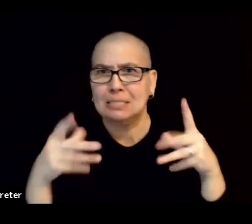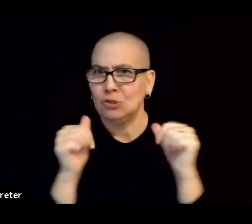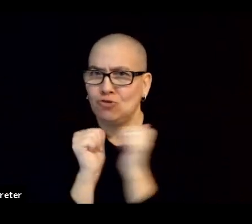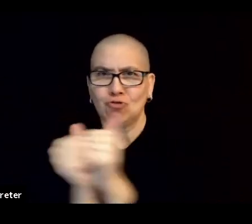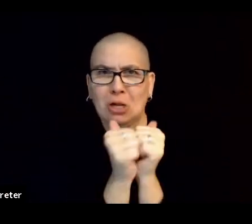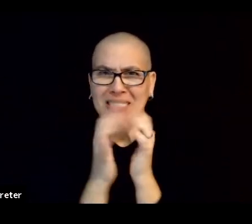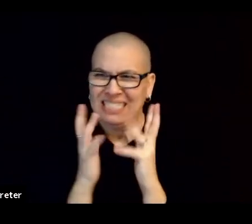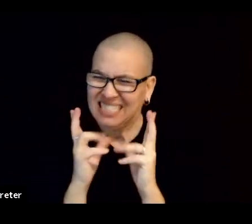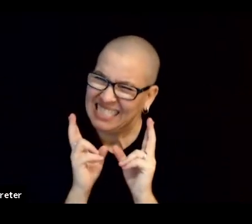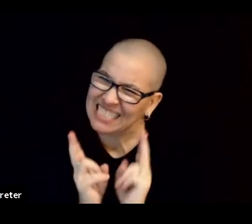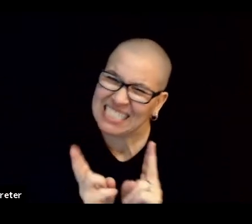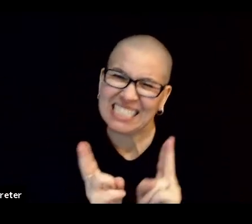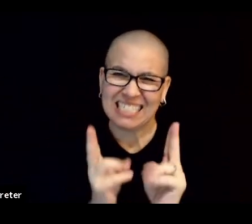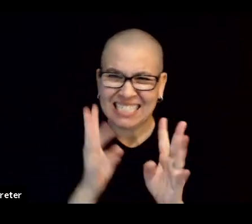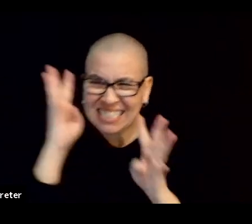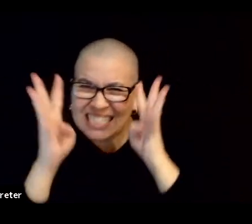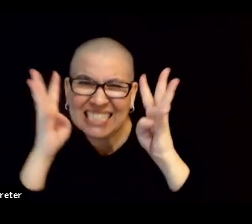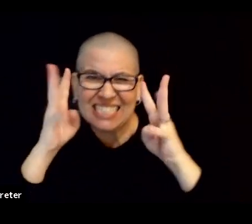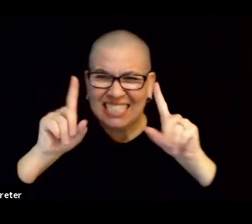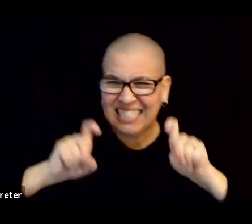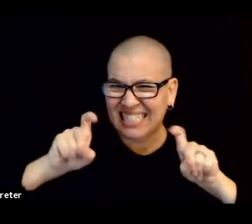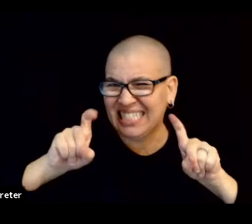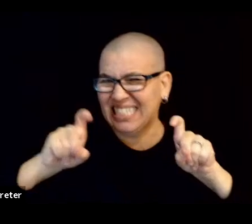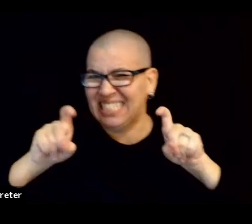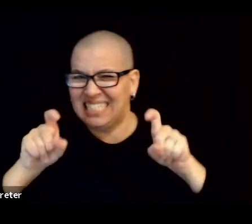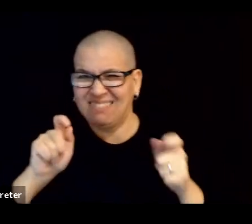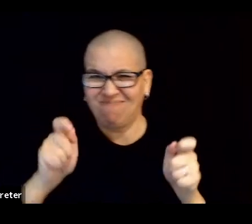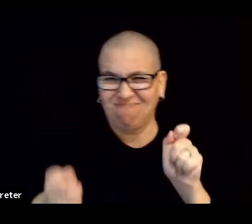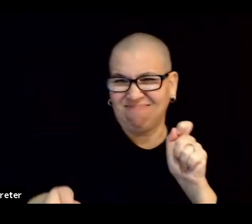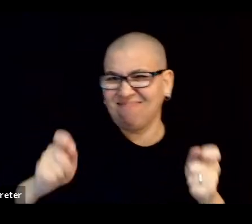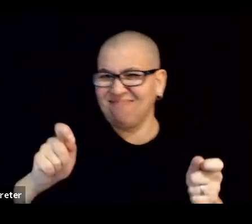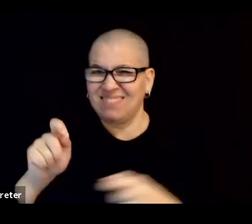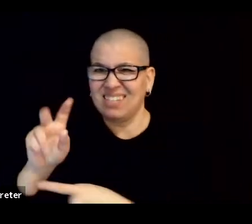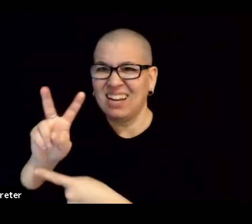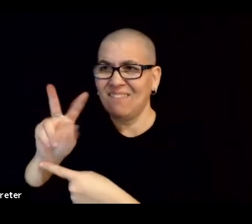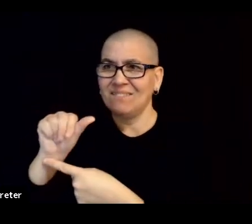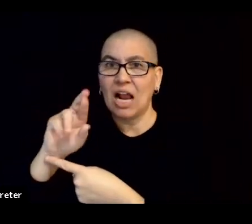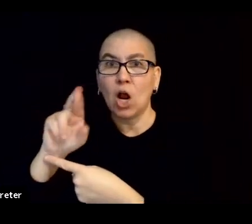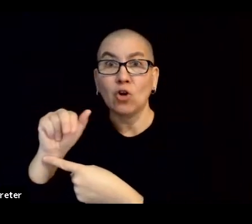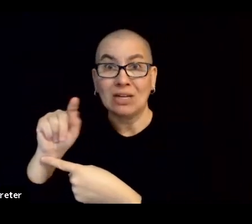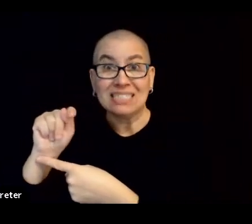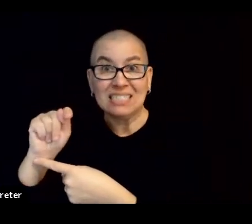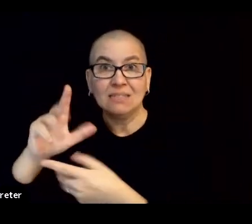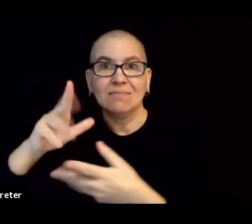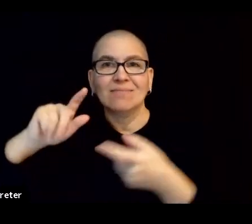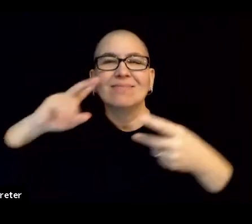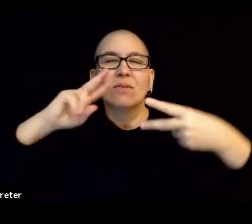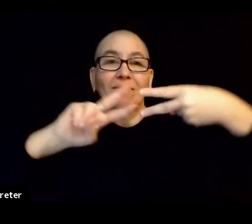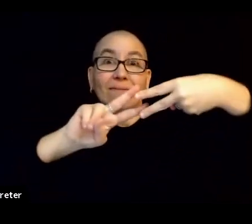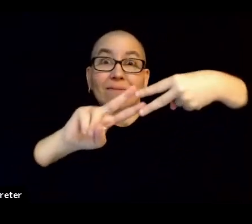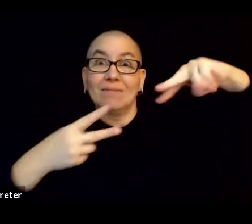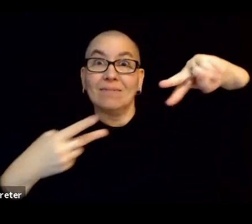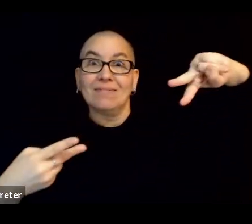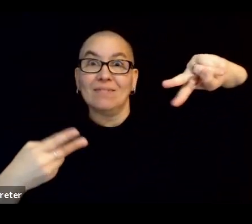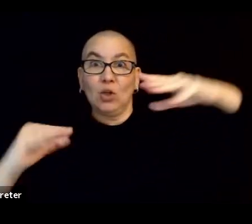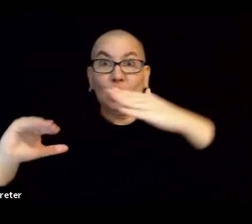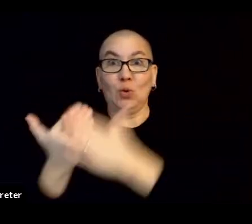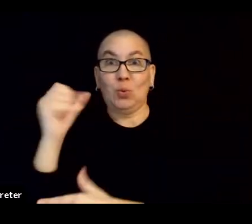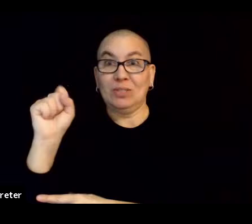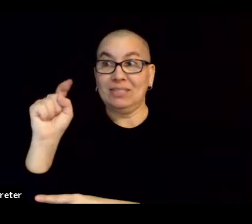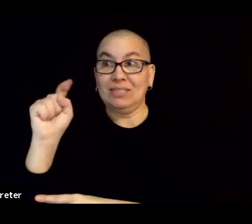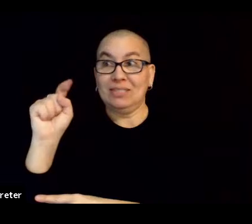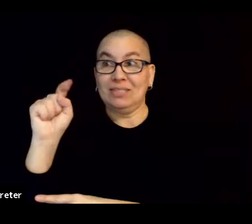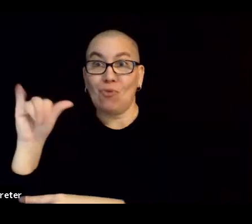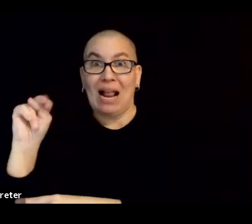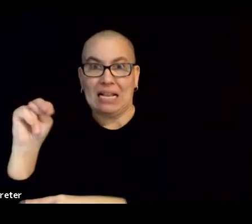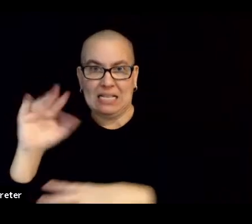virus, which has potential to spread much more easily and quickly. So these partners, and you'll hear from Andrea Walsh